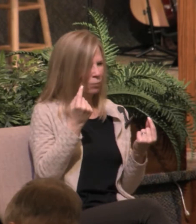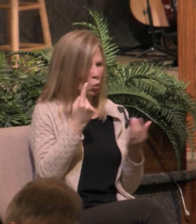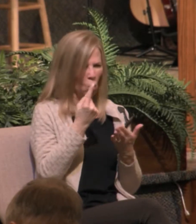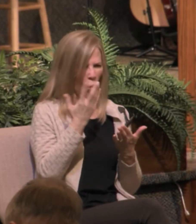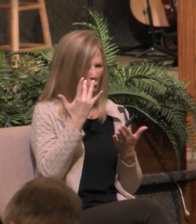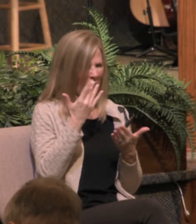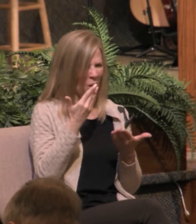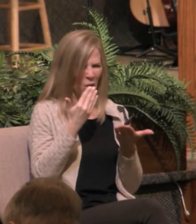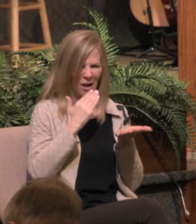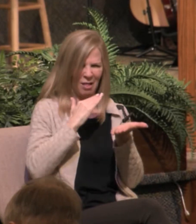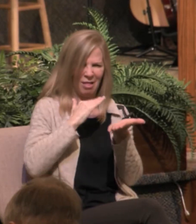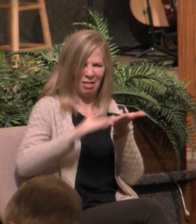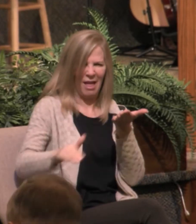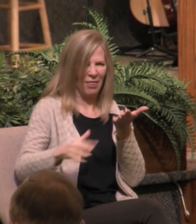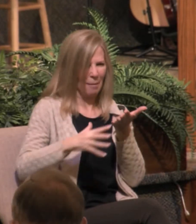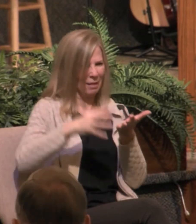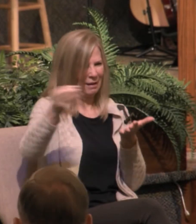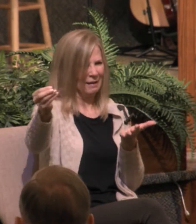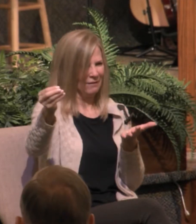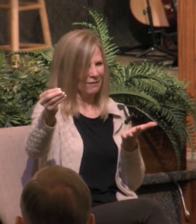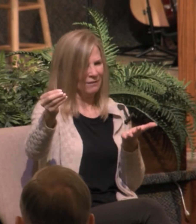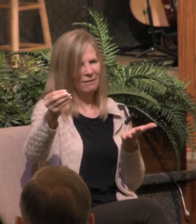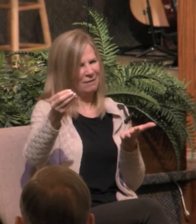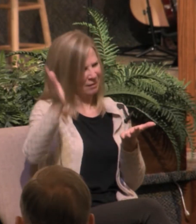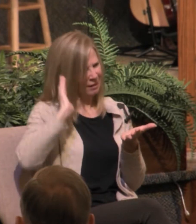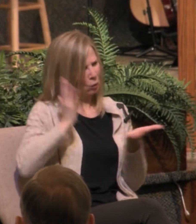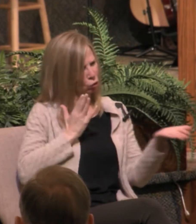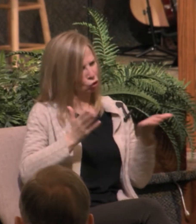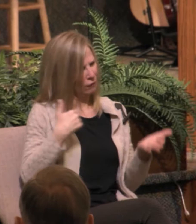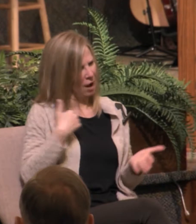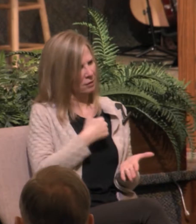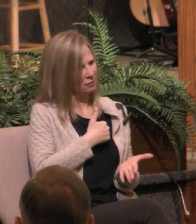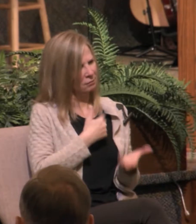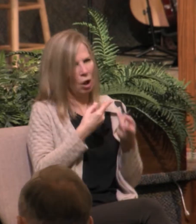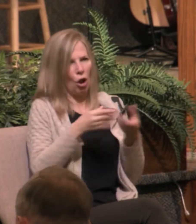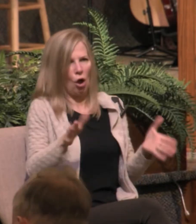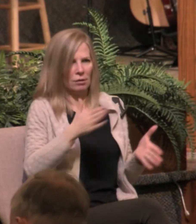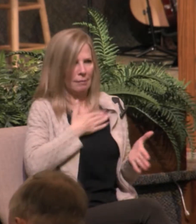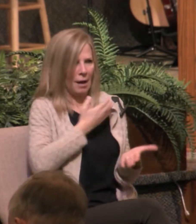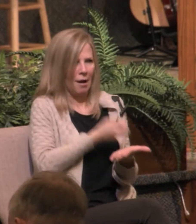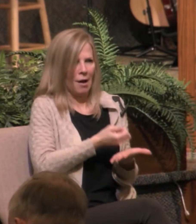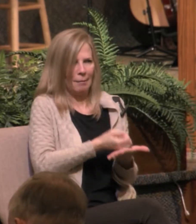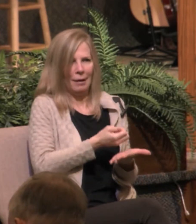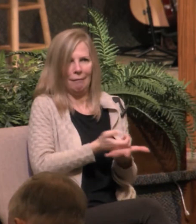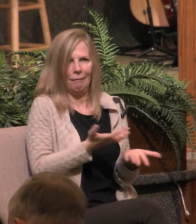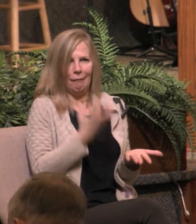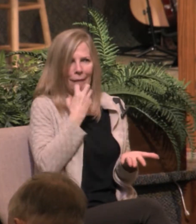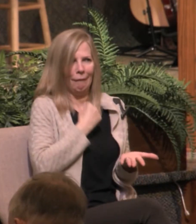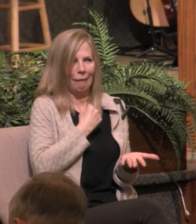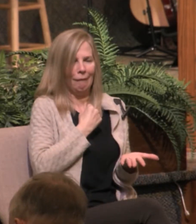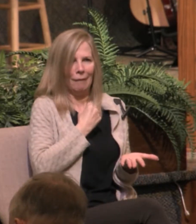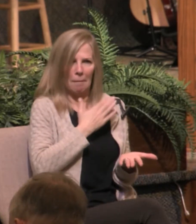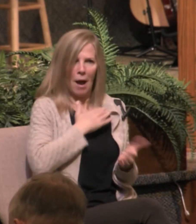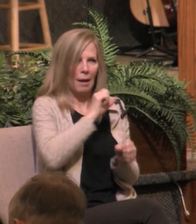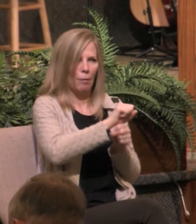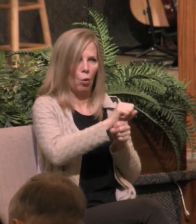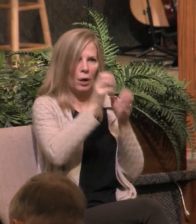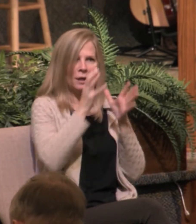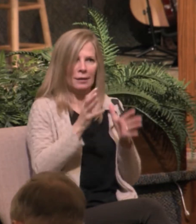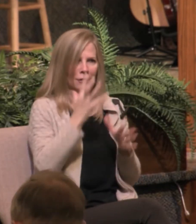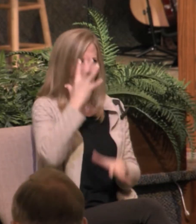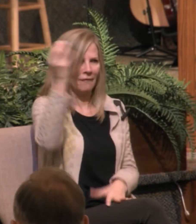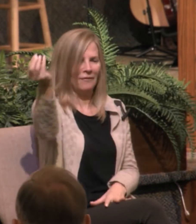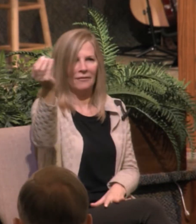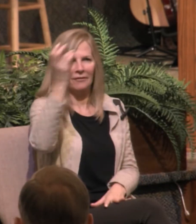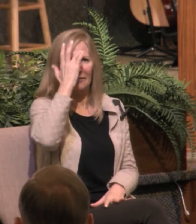done that we have let Israel go from serving us? They realized they had lost their entire economy. They lost all their employees,